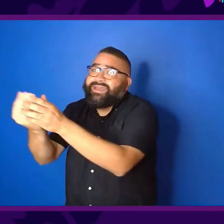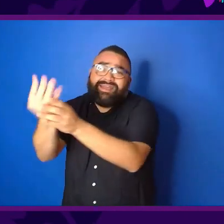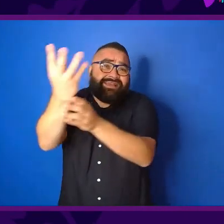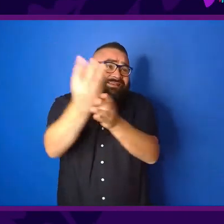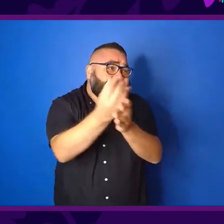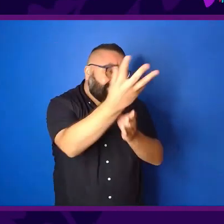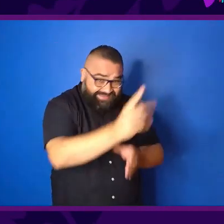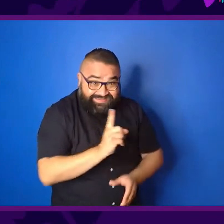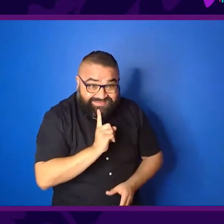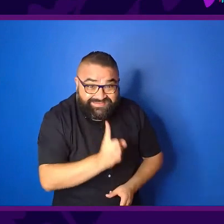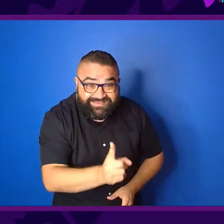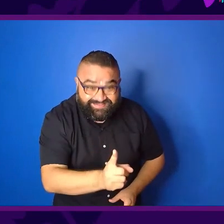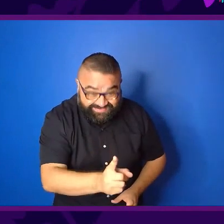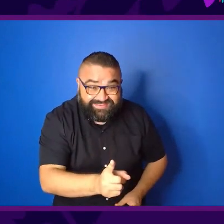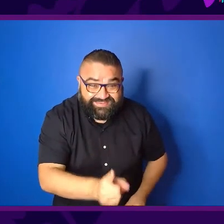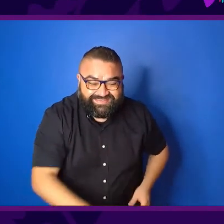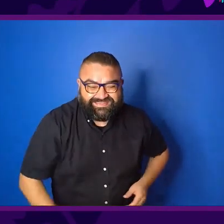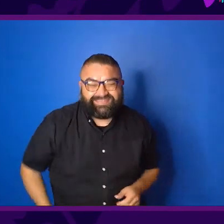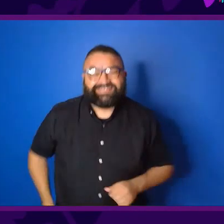flores.